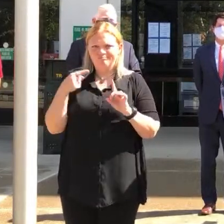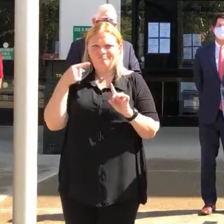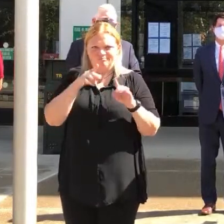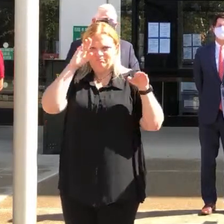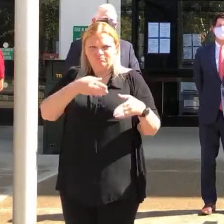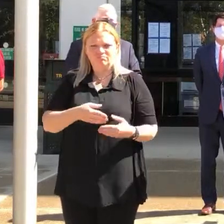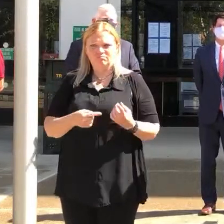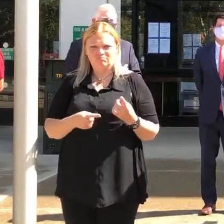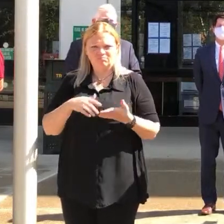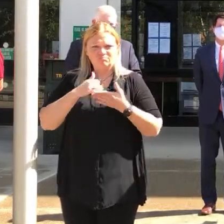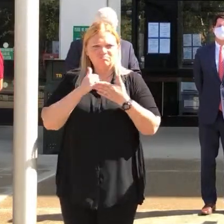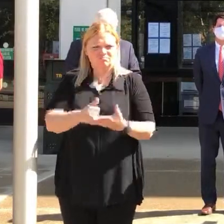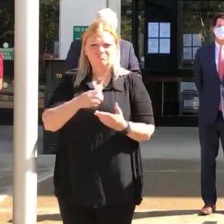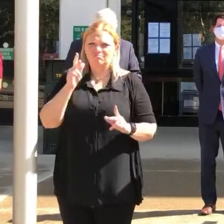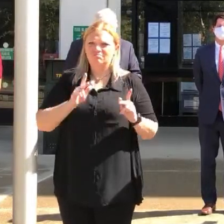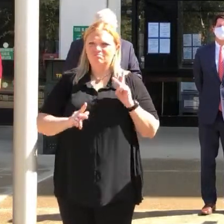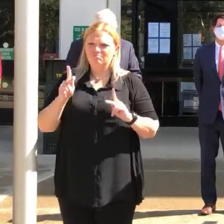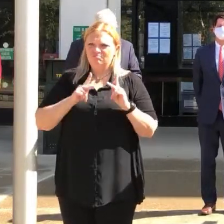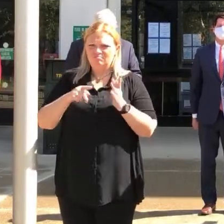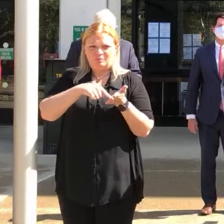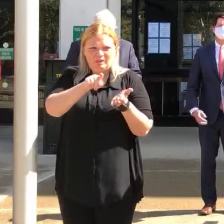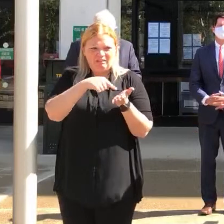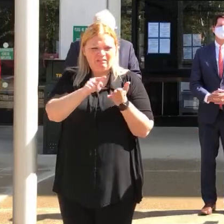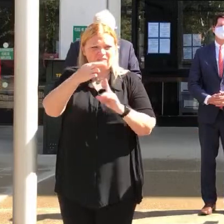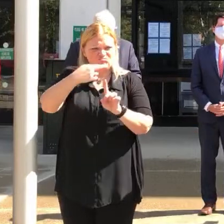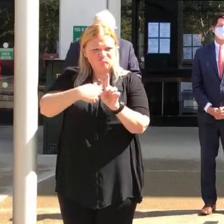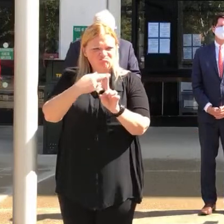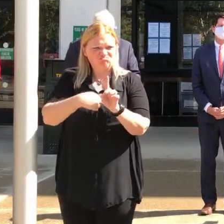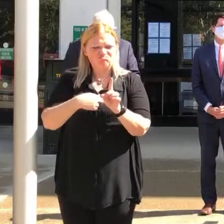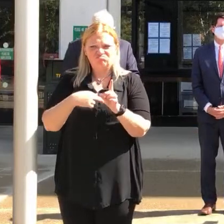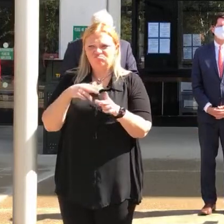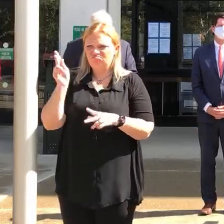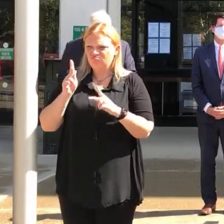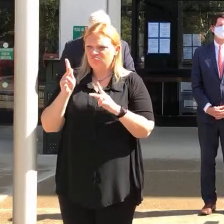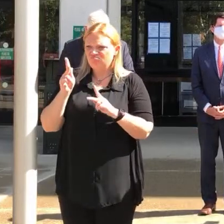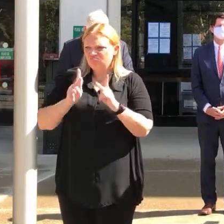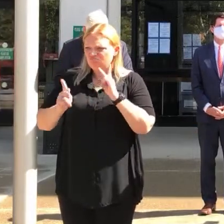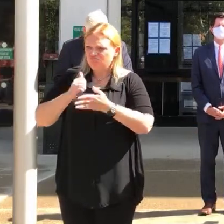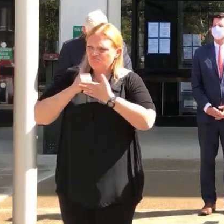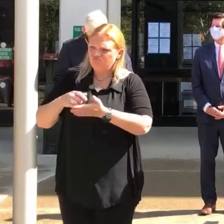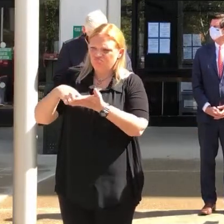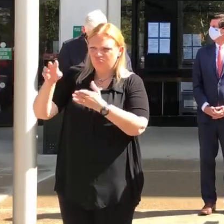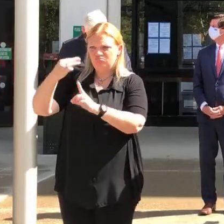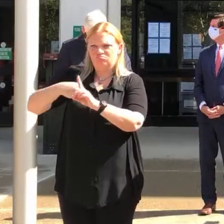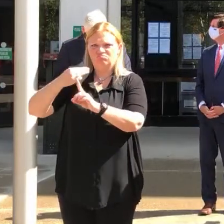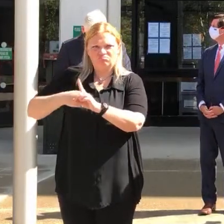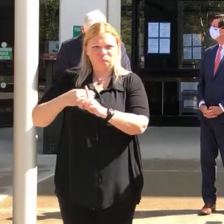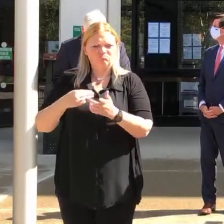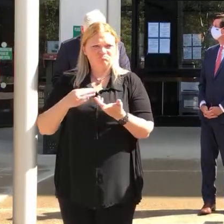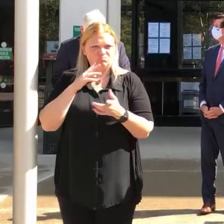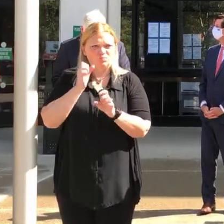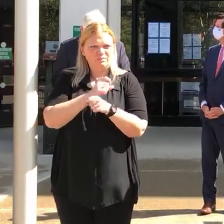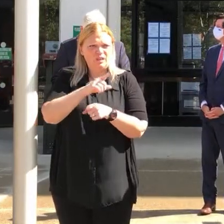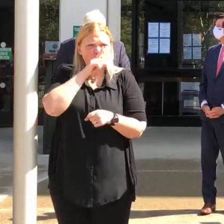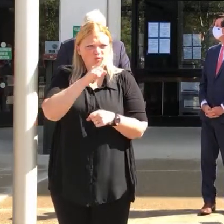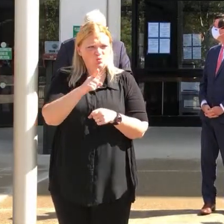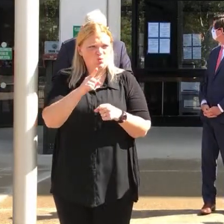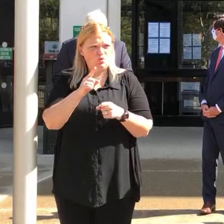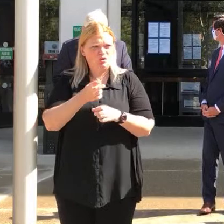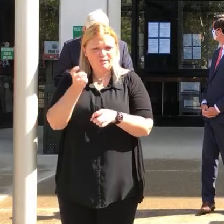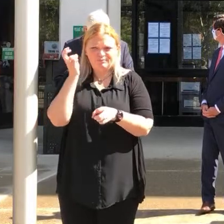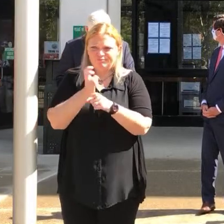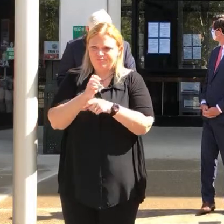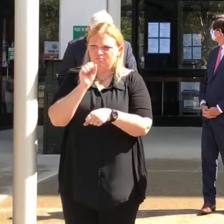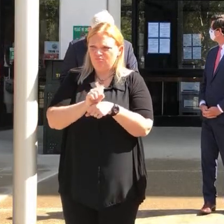about. Helping people pay their rents, helping people pay their mortgages, and making sure that the